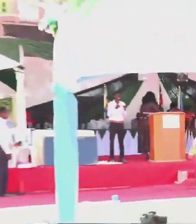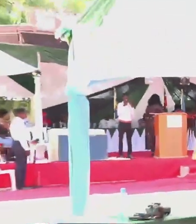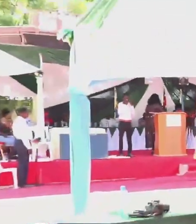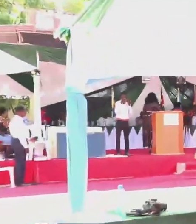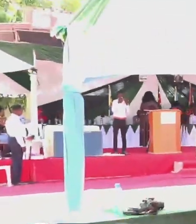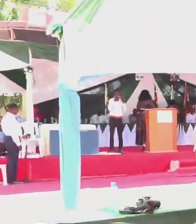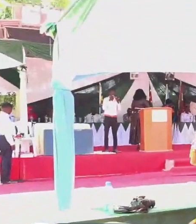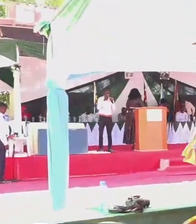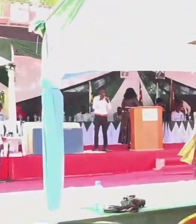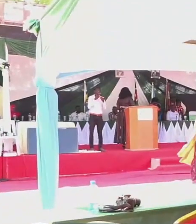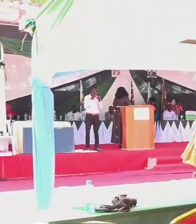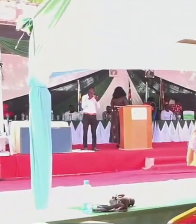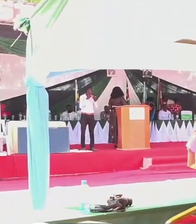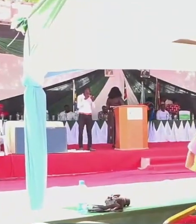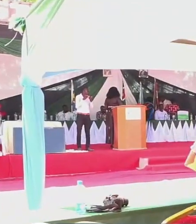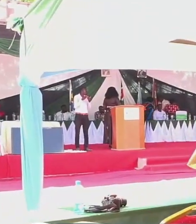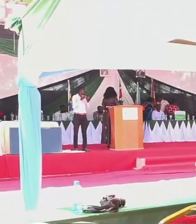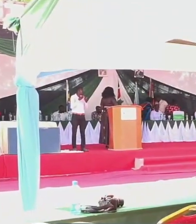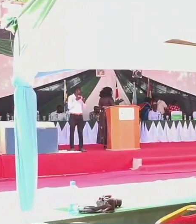DCS please.